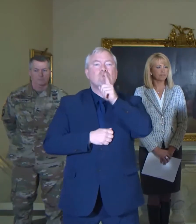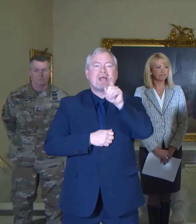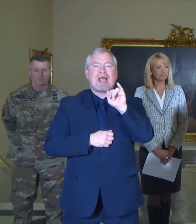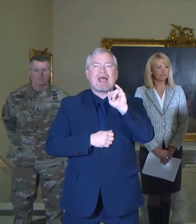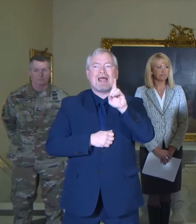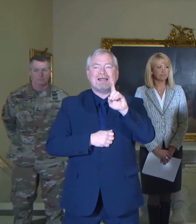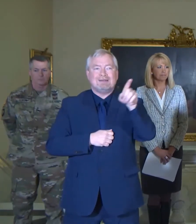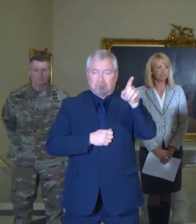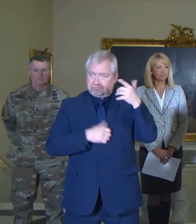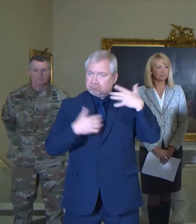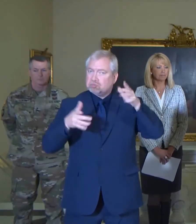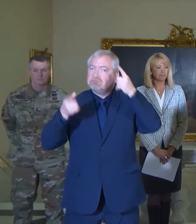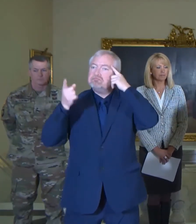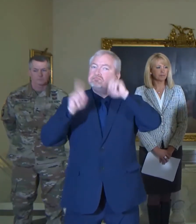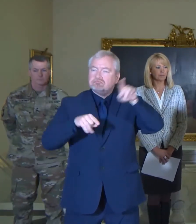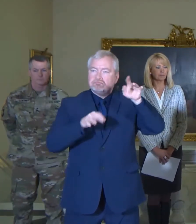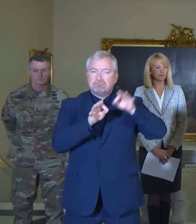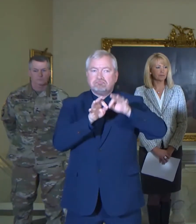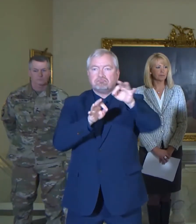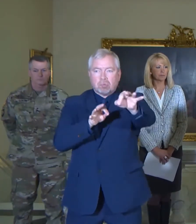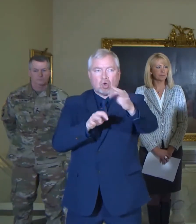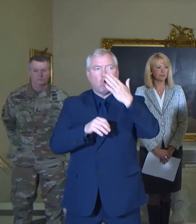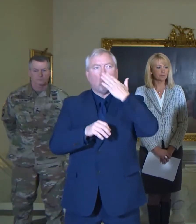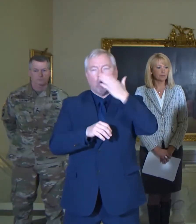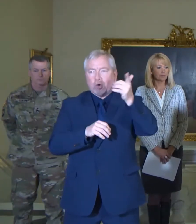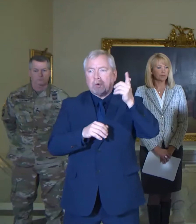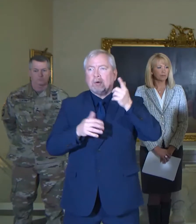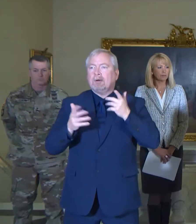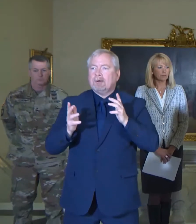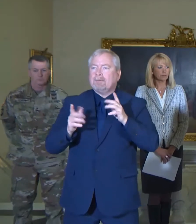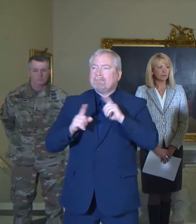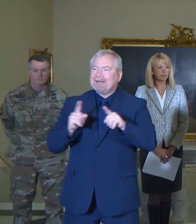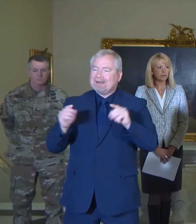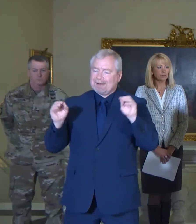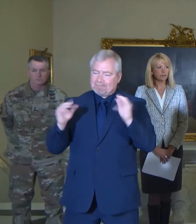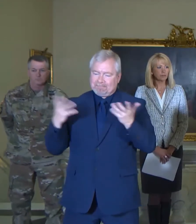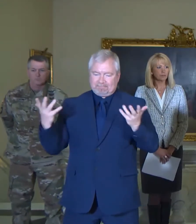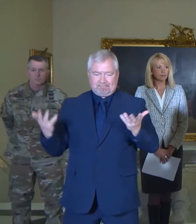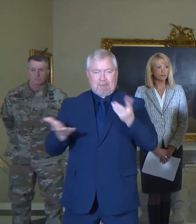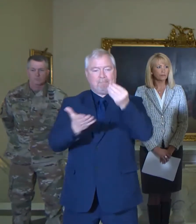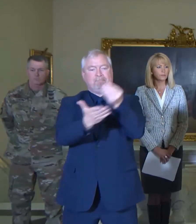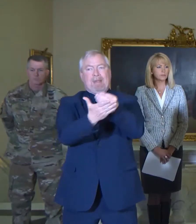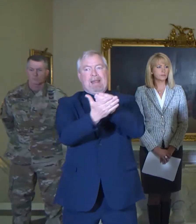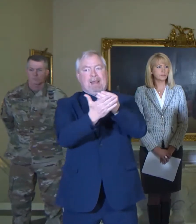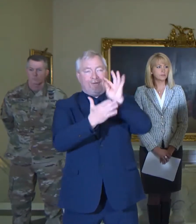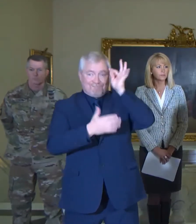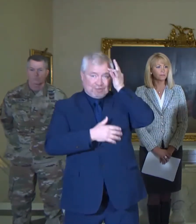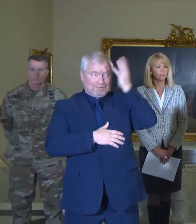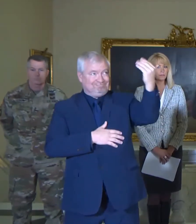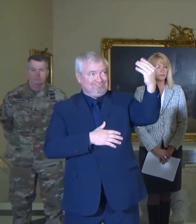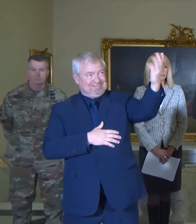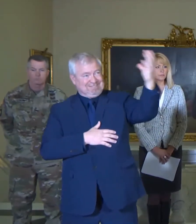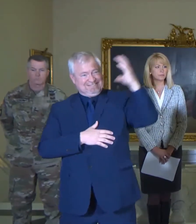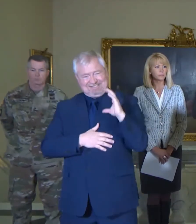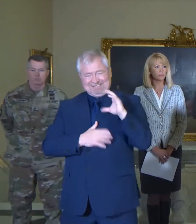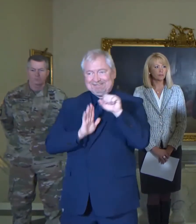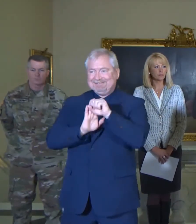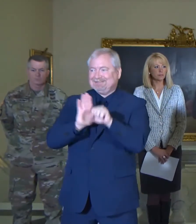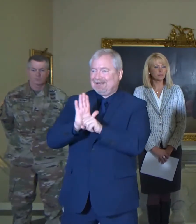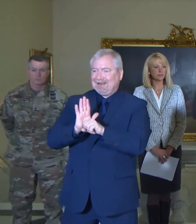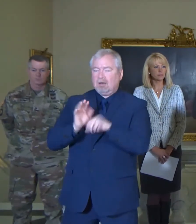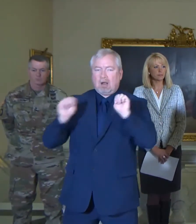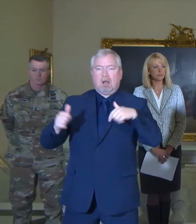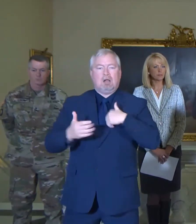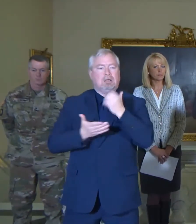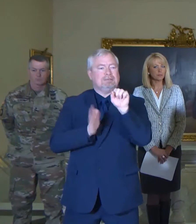and for monies to go directly to the states so that we can help these businesses and individuals